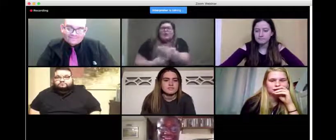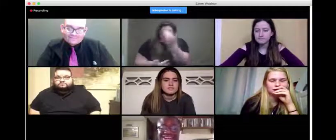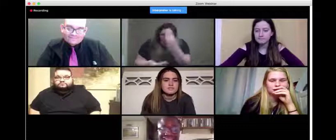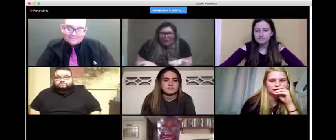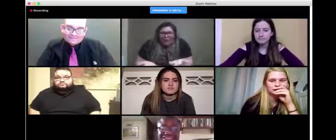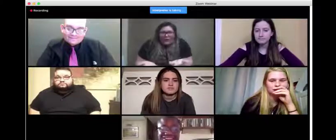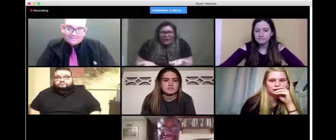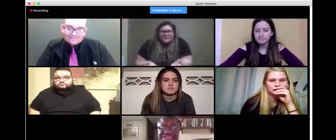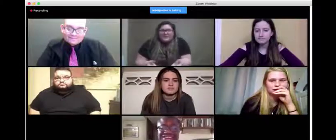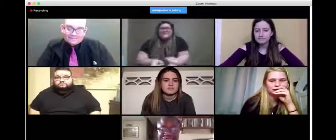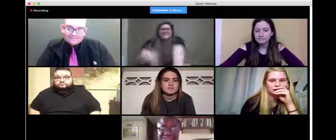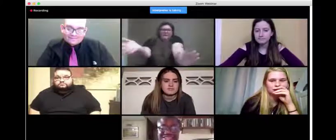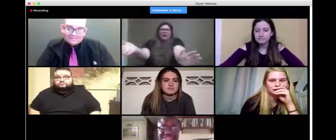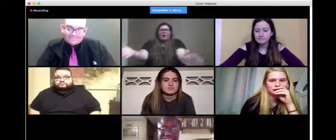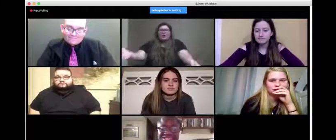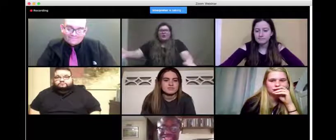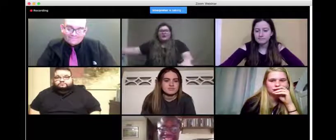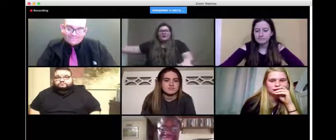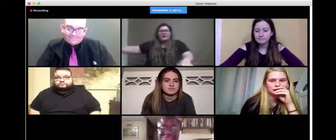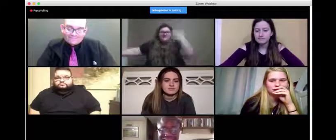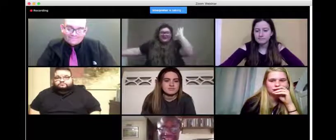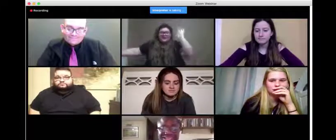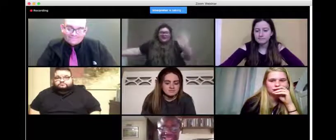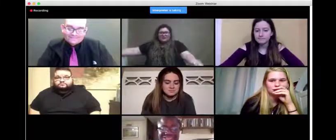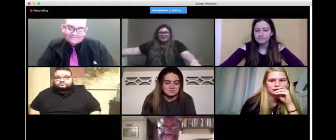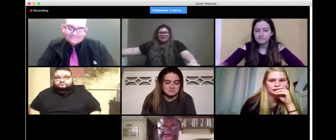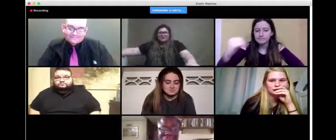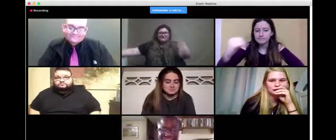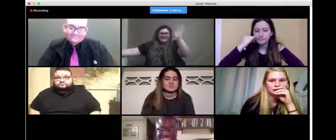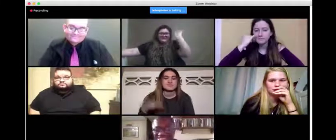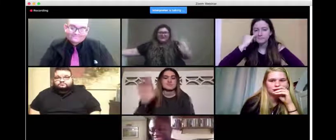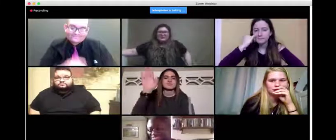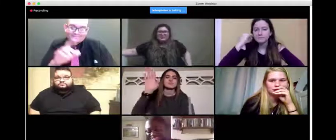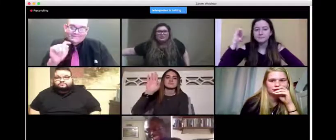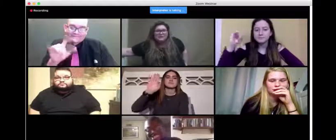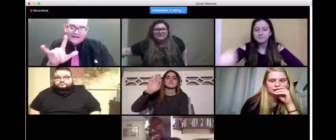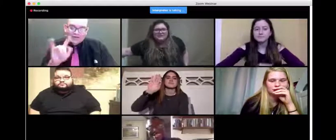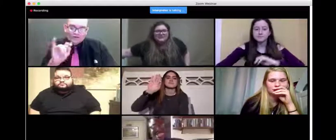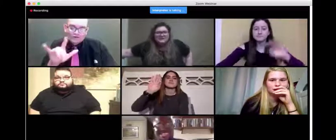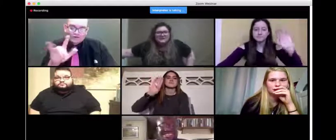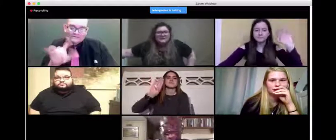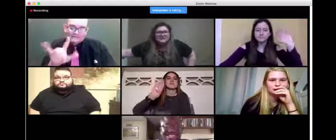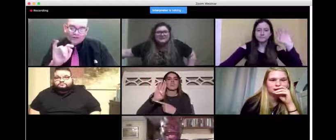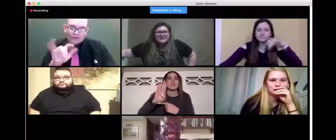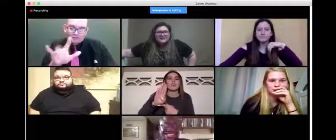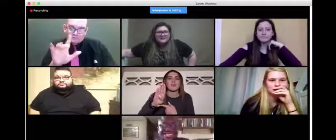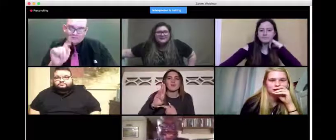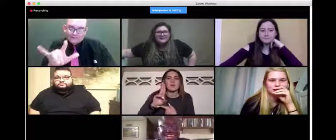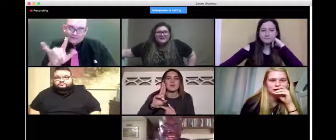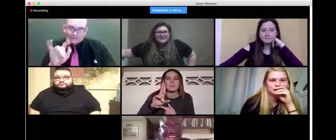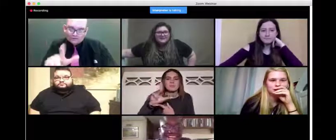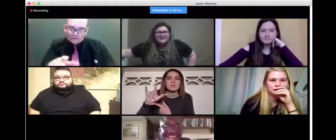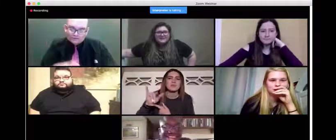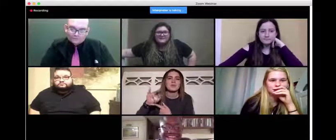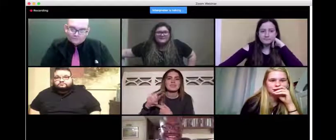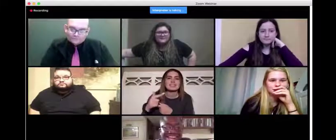that. Taylor. Bullying on social media, it's gotten to be extreme.